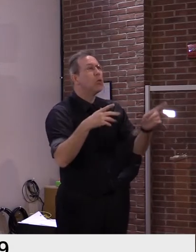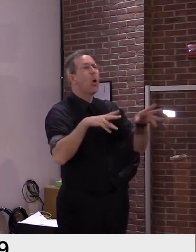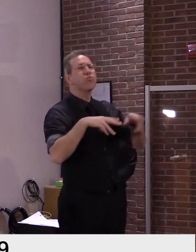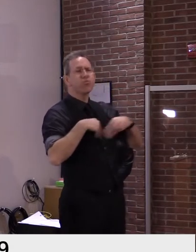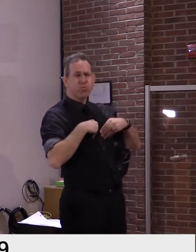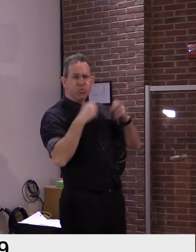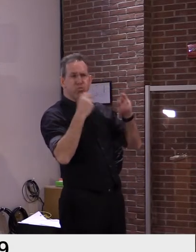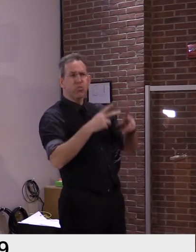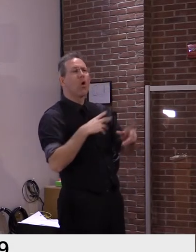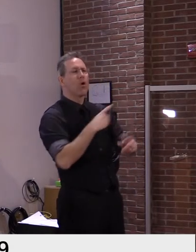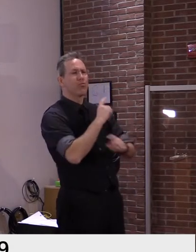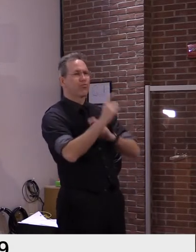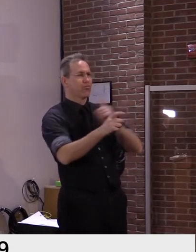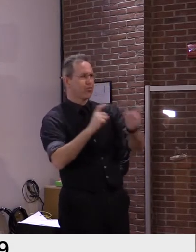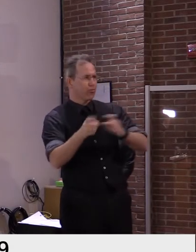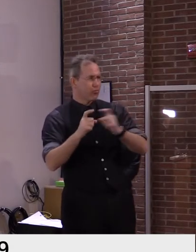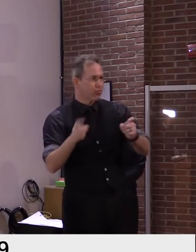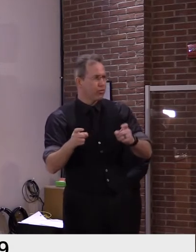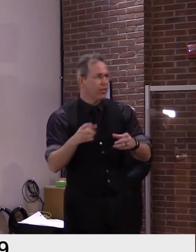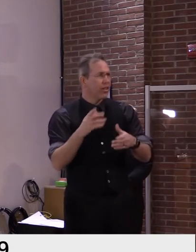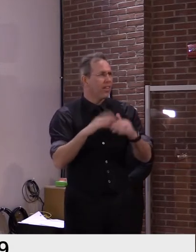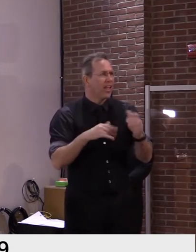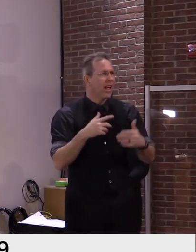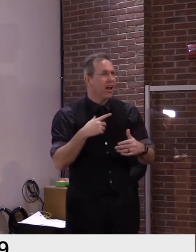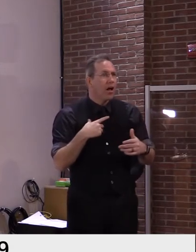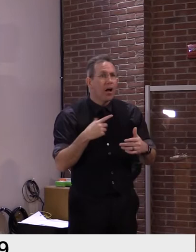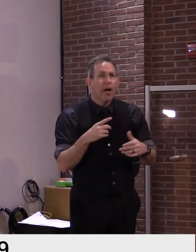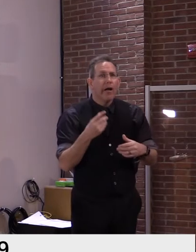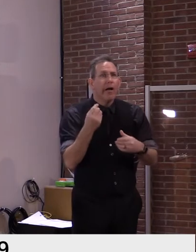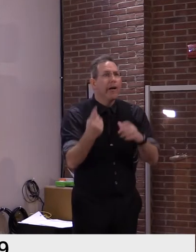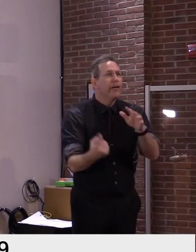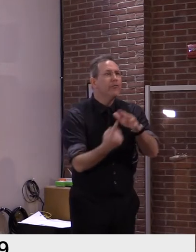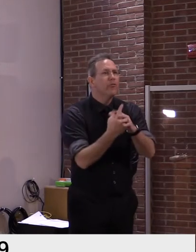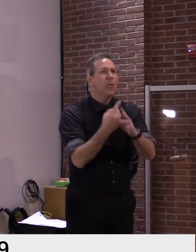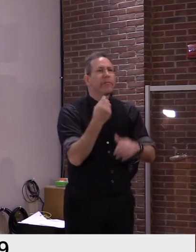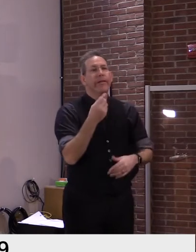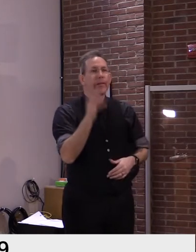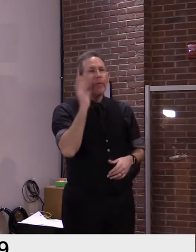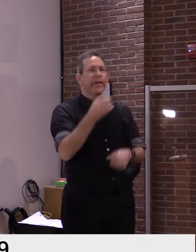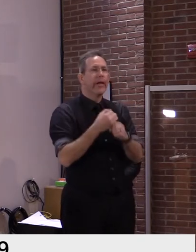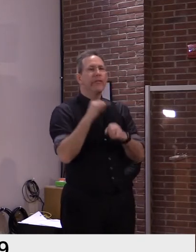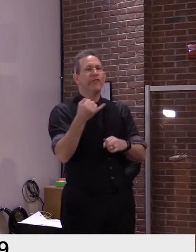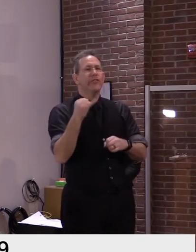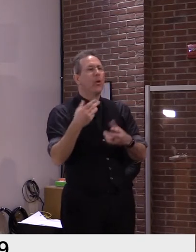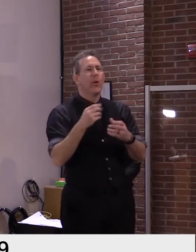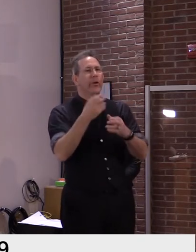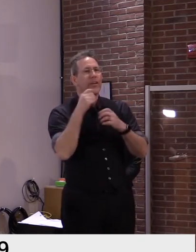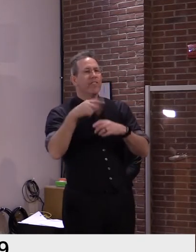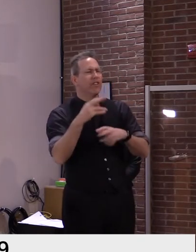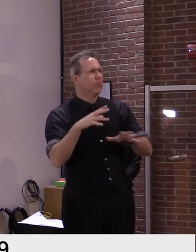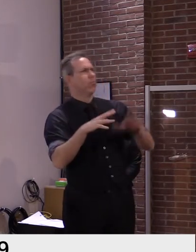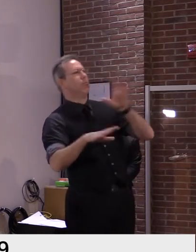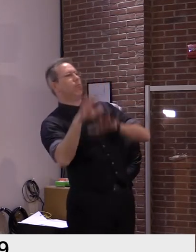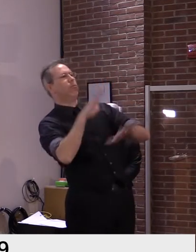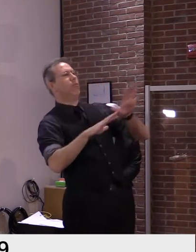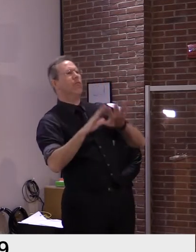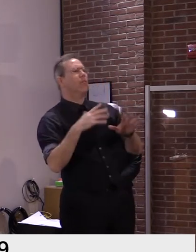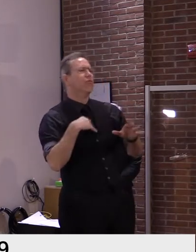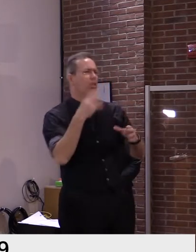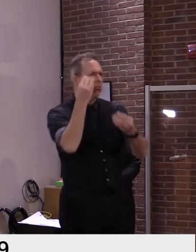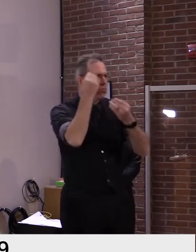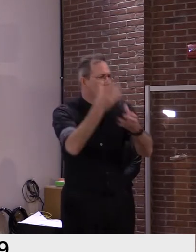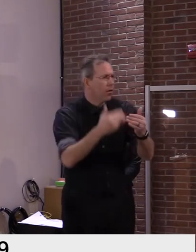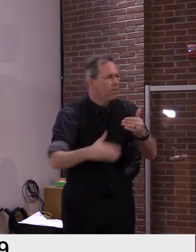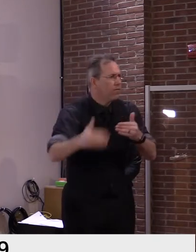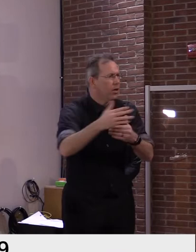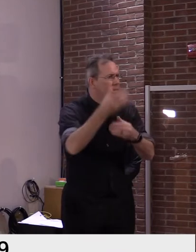so we will work our way towards giving them the opportunity to know what they're going to get when they get there. But